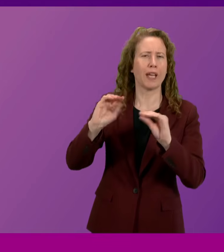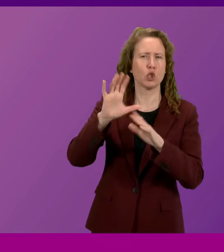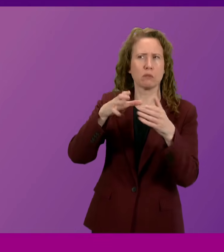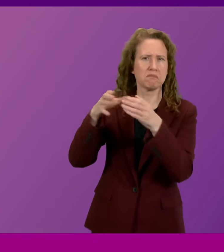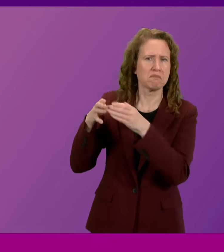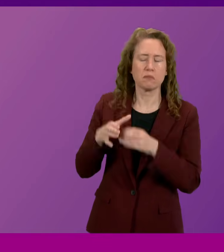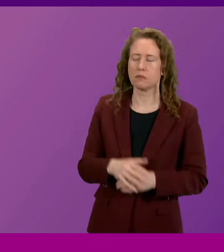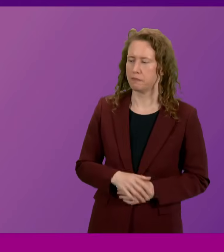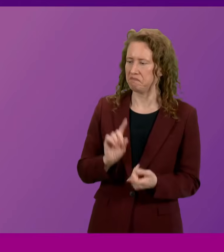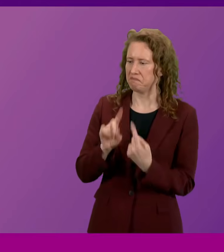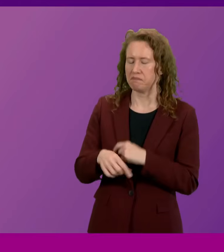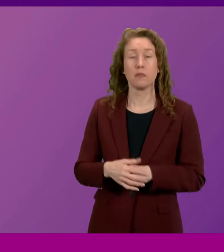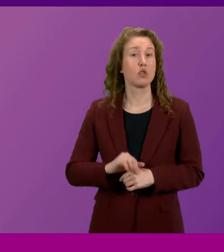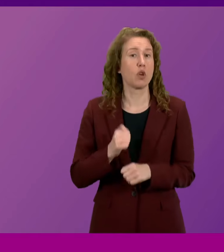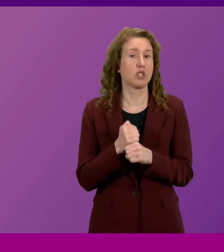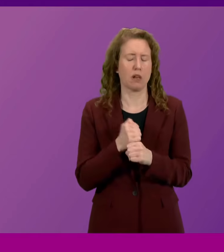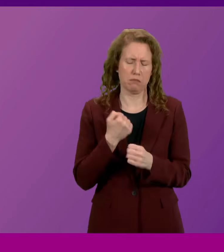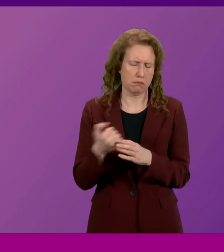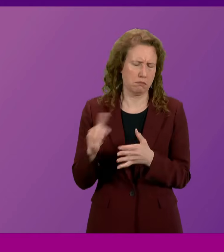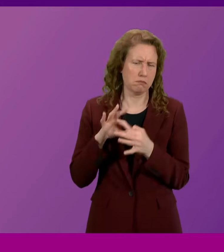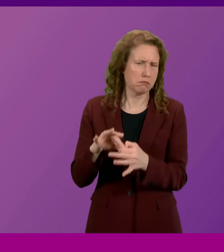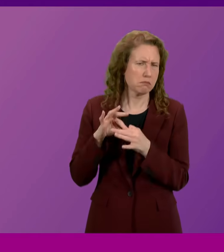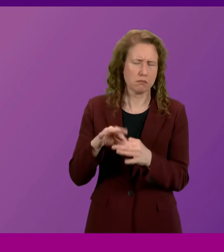The Scottish Government engages closely with the